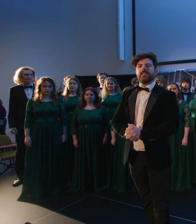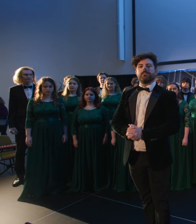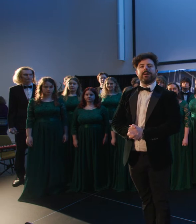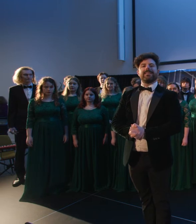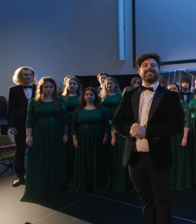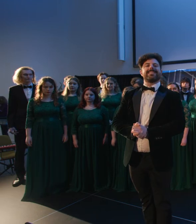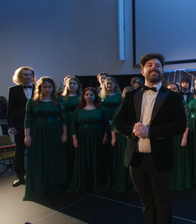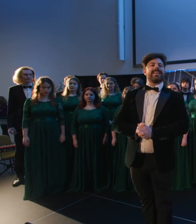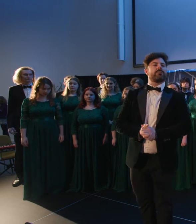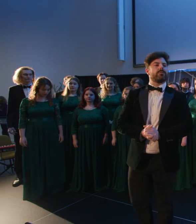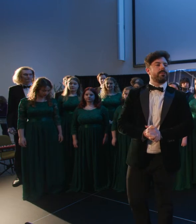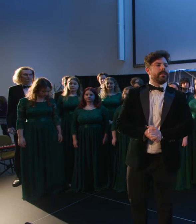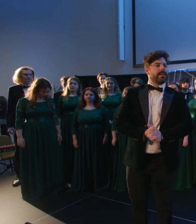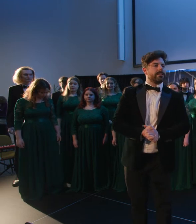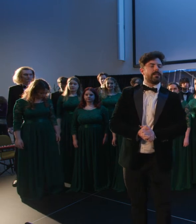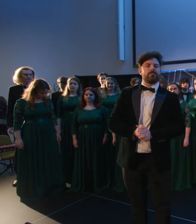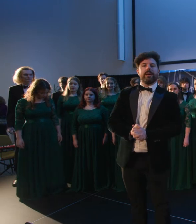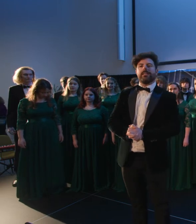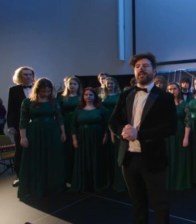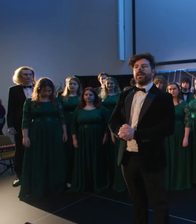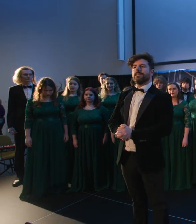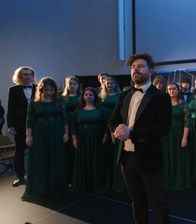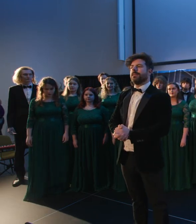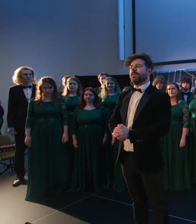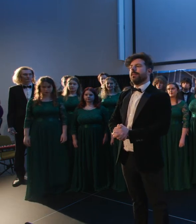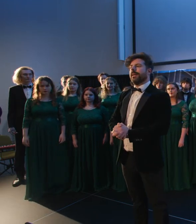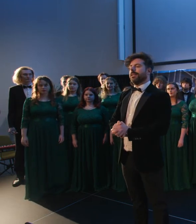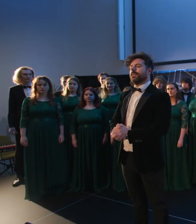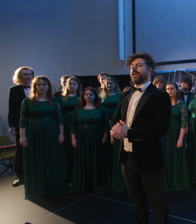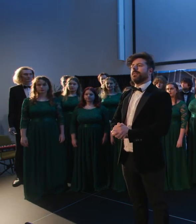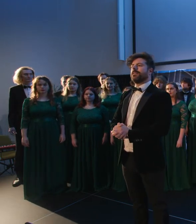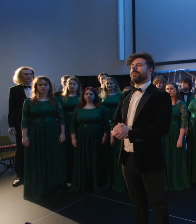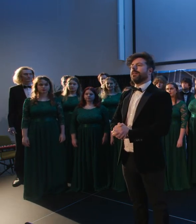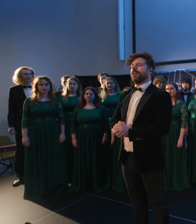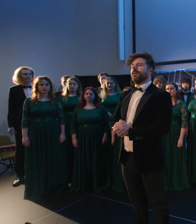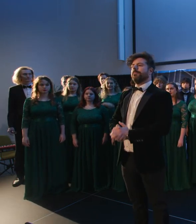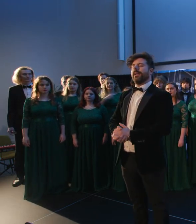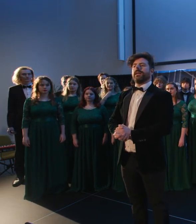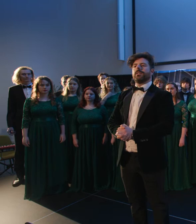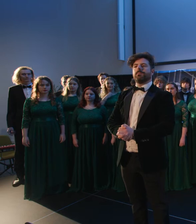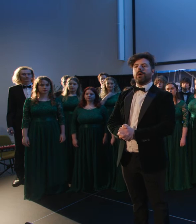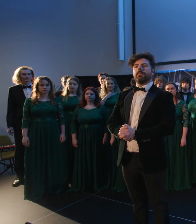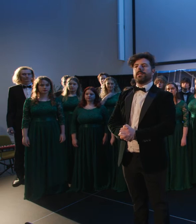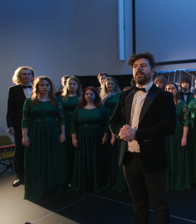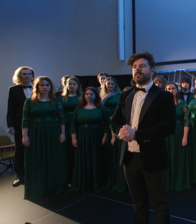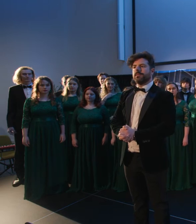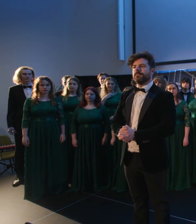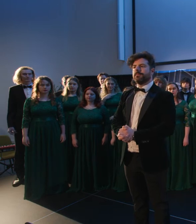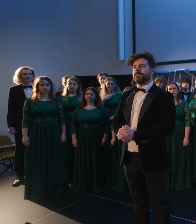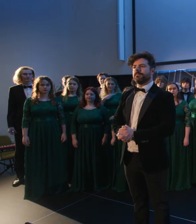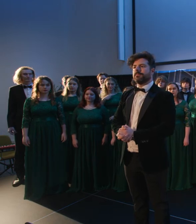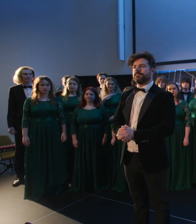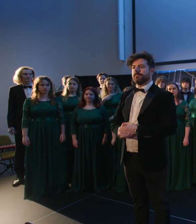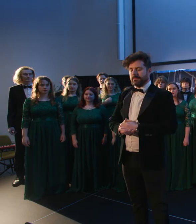which is about sticking through with things right to the end. In this case, making it to the promised land.